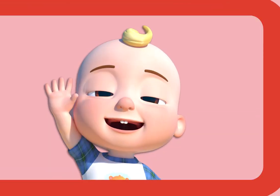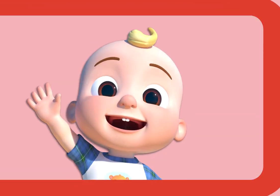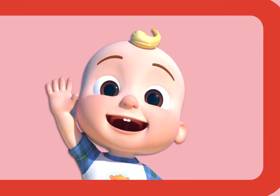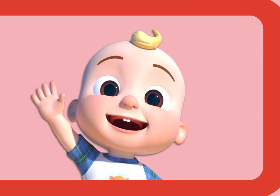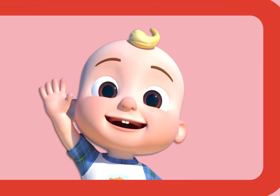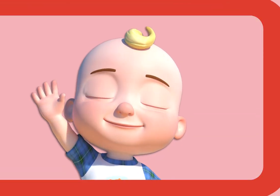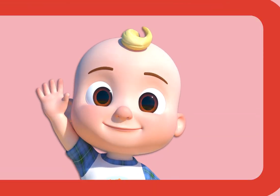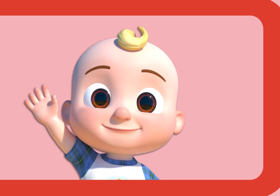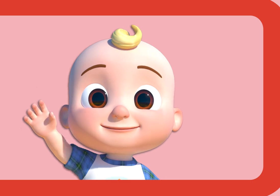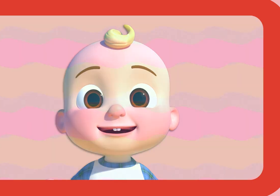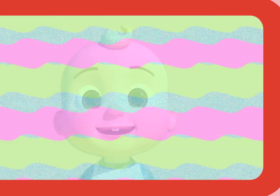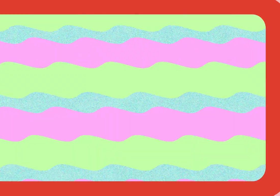Thanks, JJ.